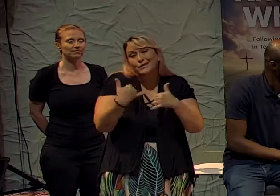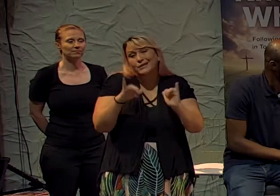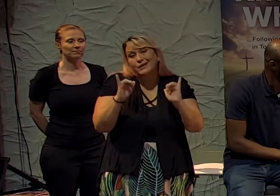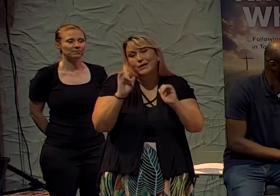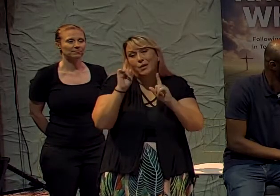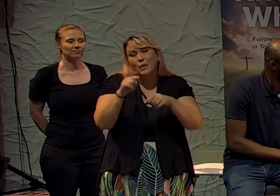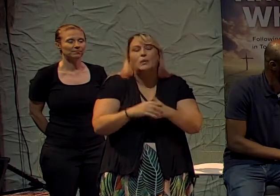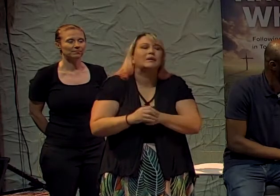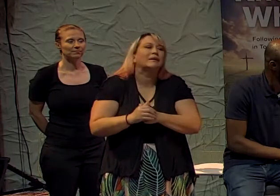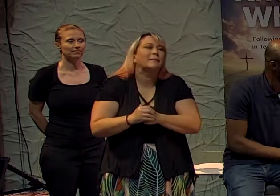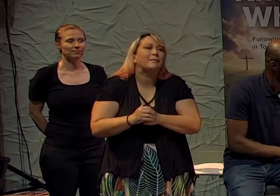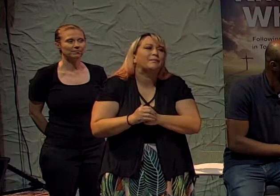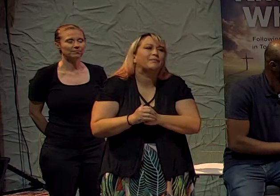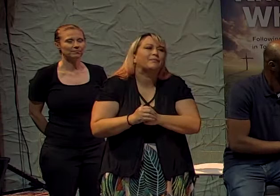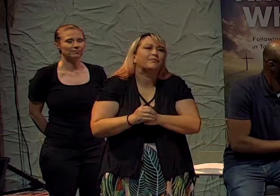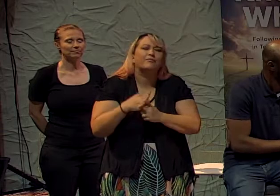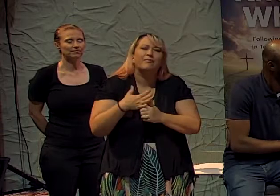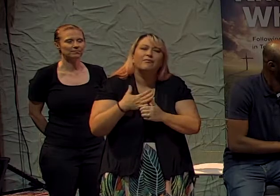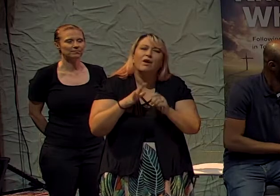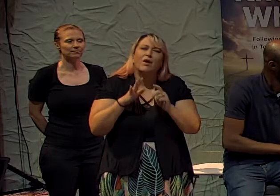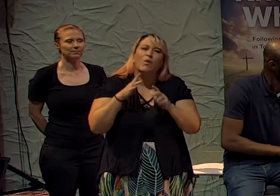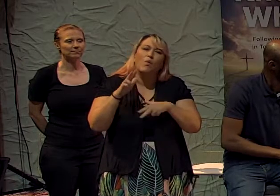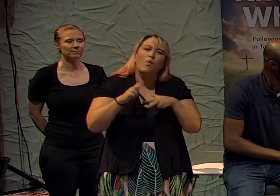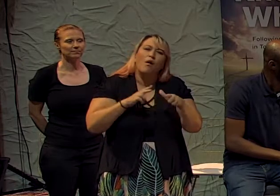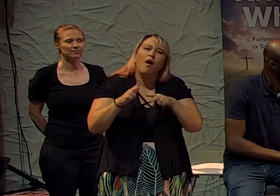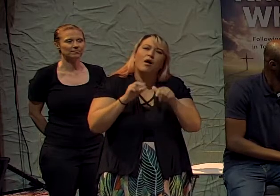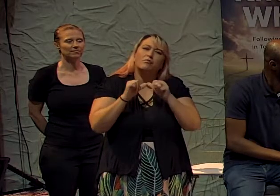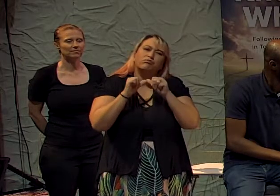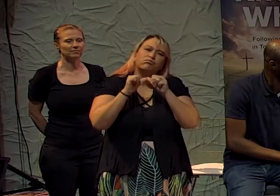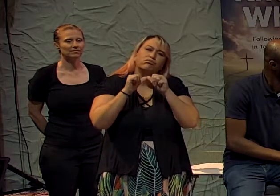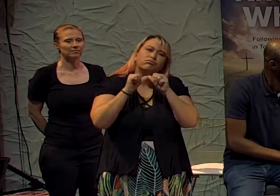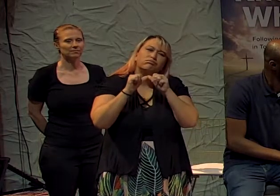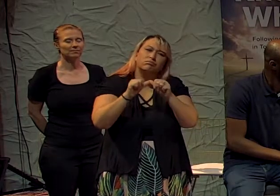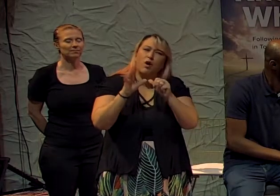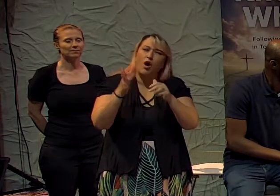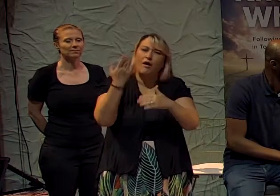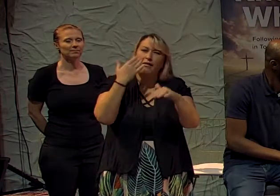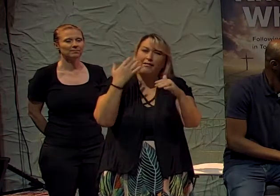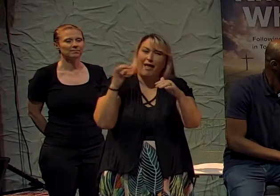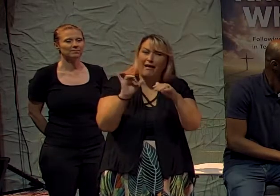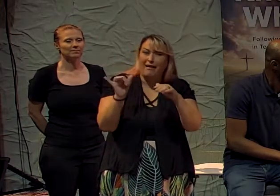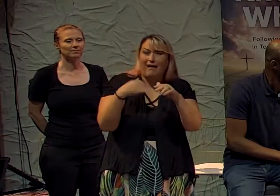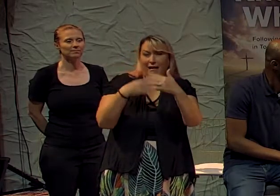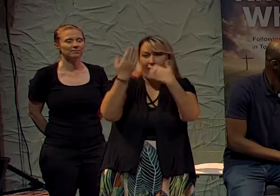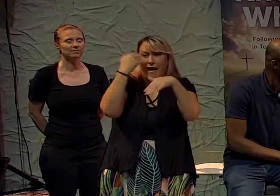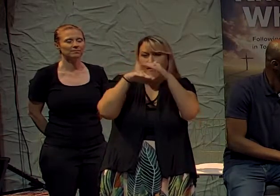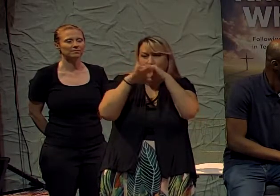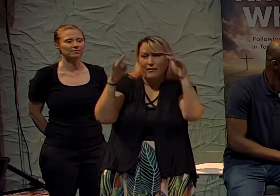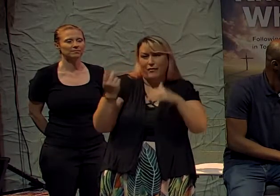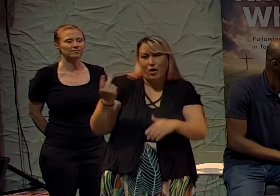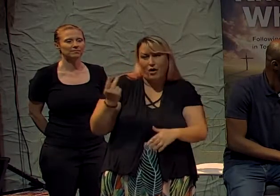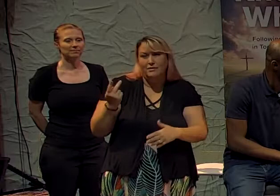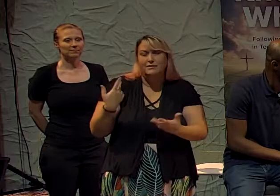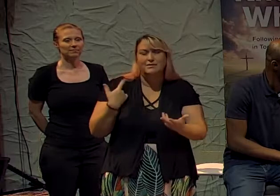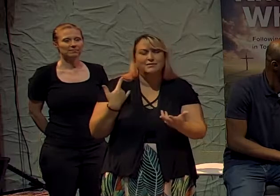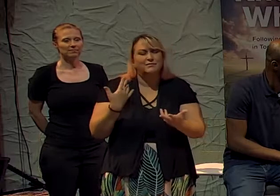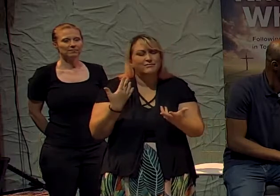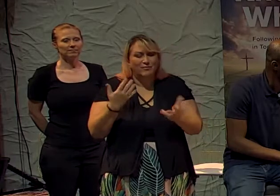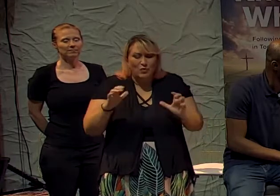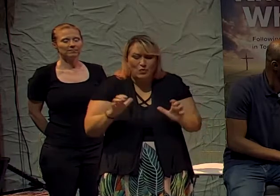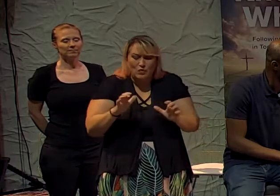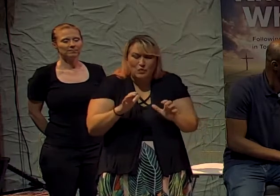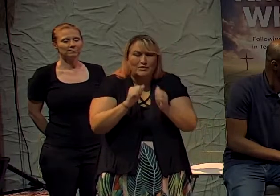go on long walks. Those walks are just heaven for us. And I think those kinds of times where you just do it